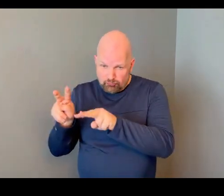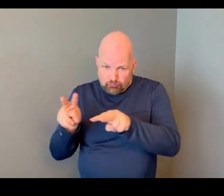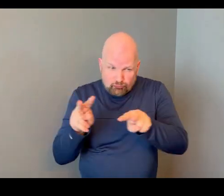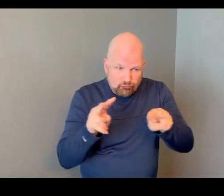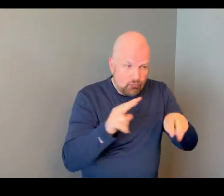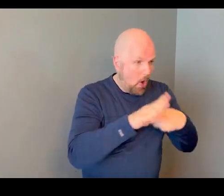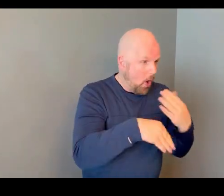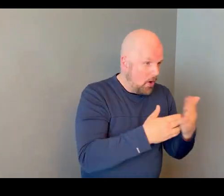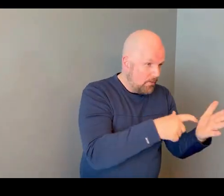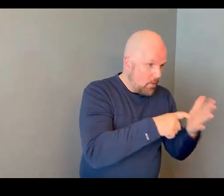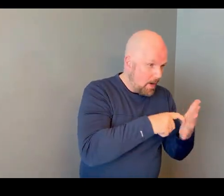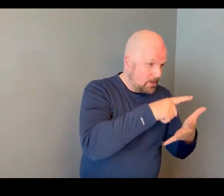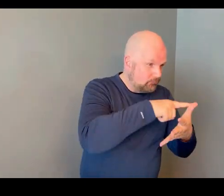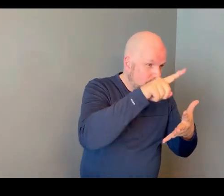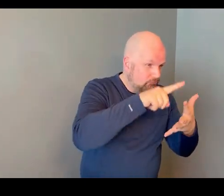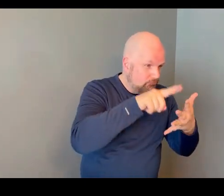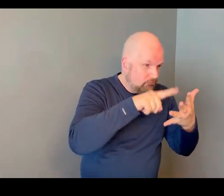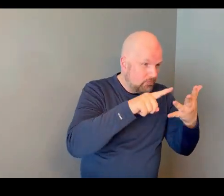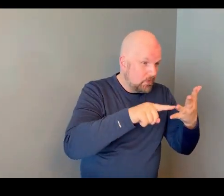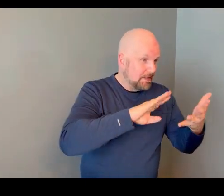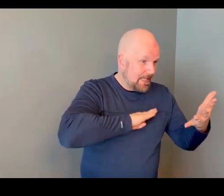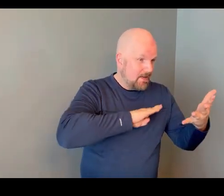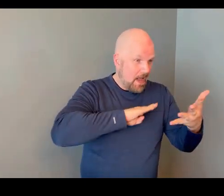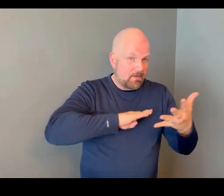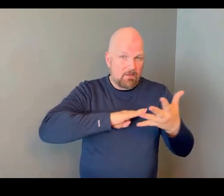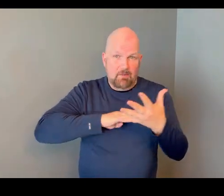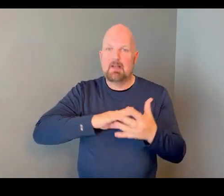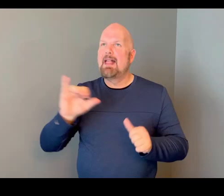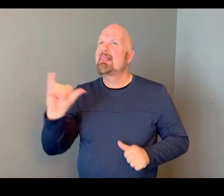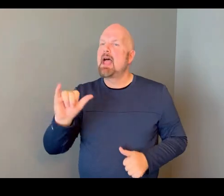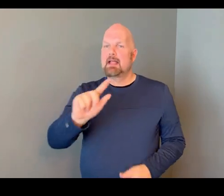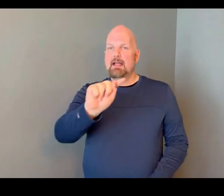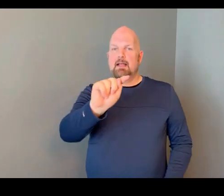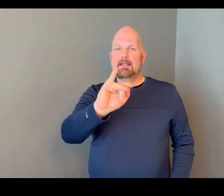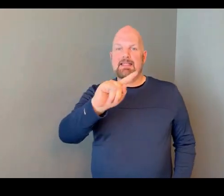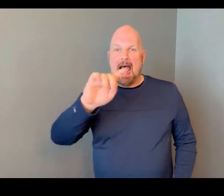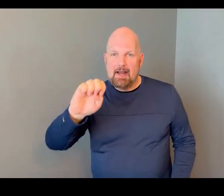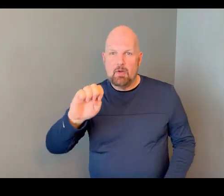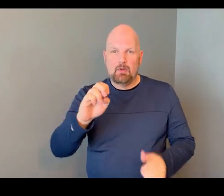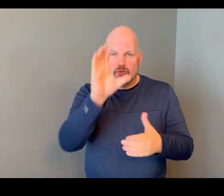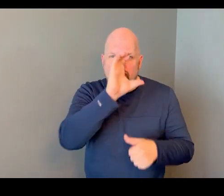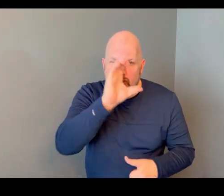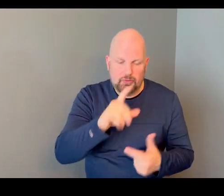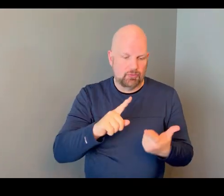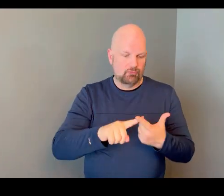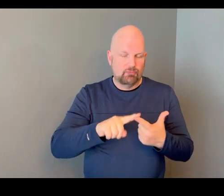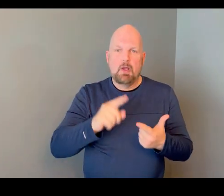oversee that all of the conditions have been met, like a title search and a home inspection.